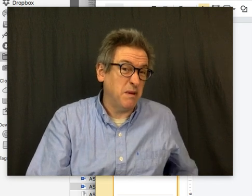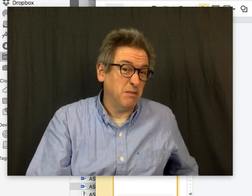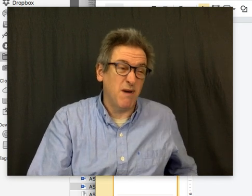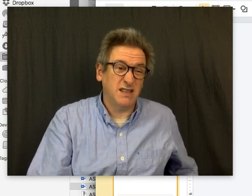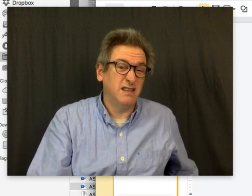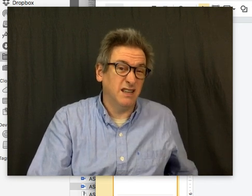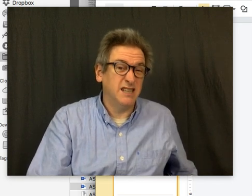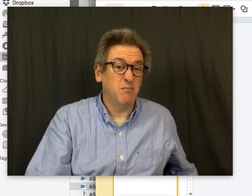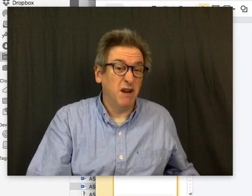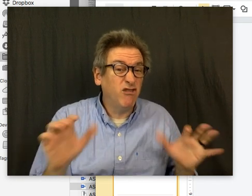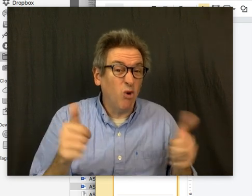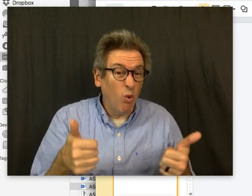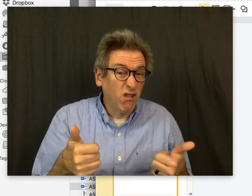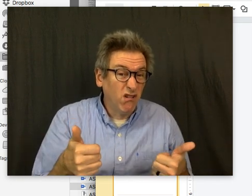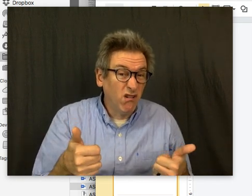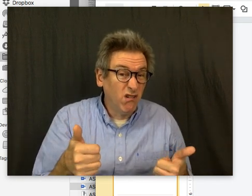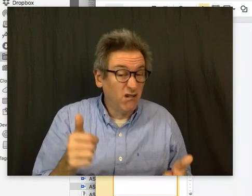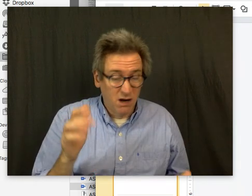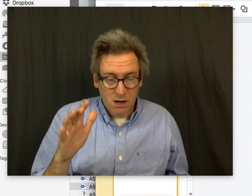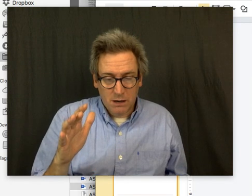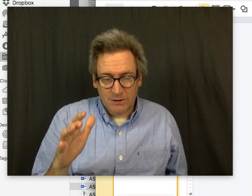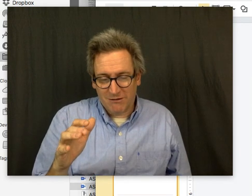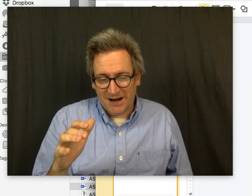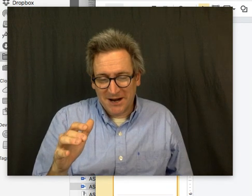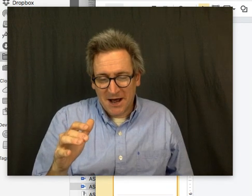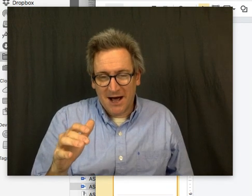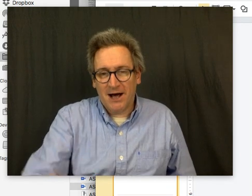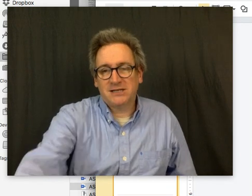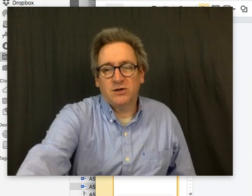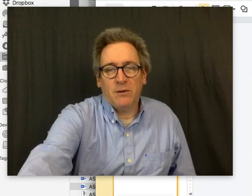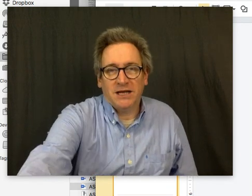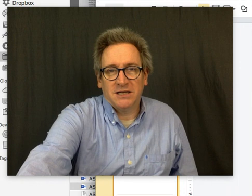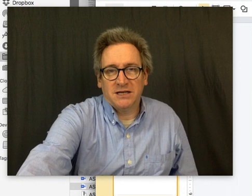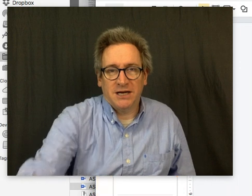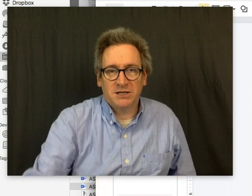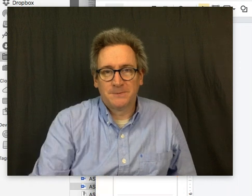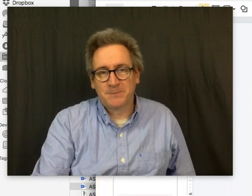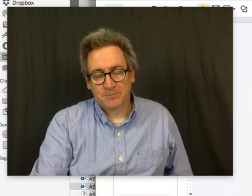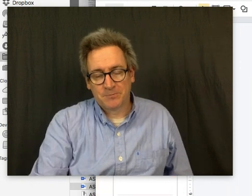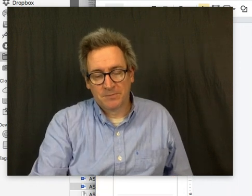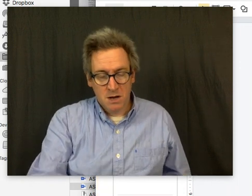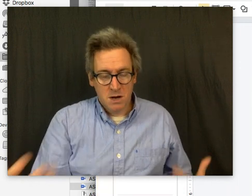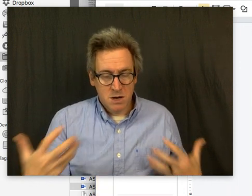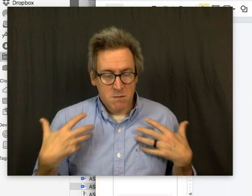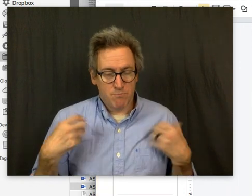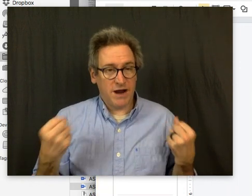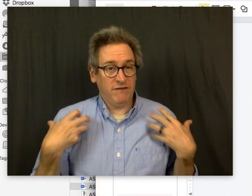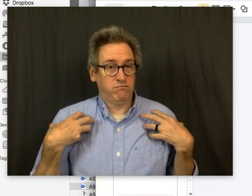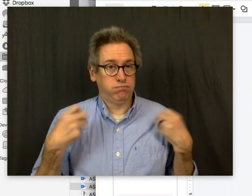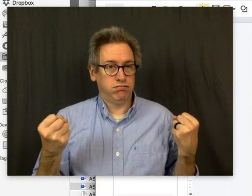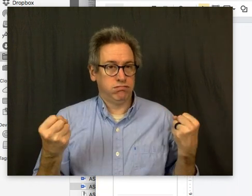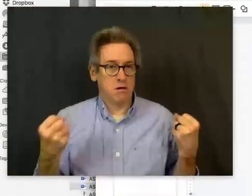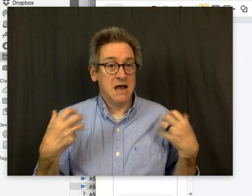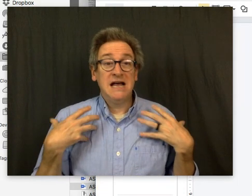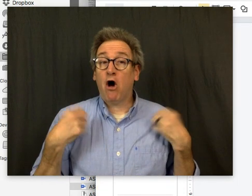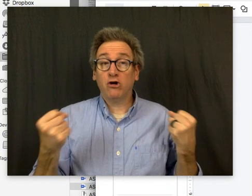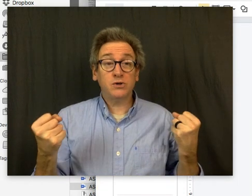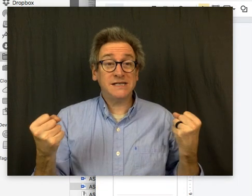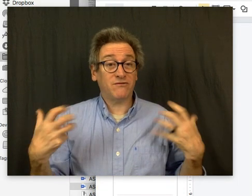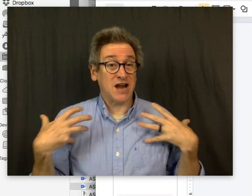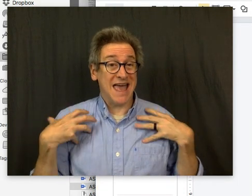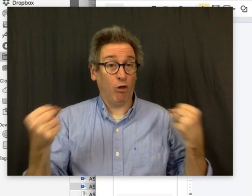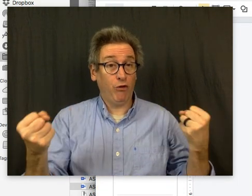some people's mind still is, but it's cool. All right, so now we get to courageous. Brave,